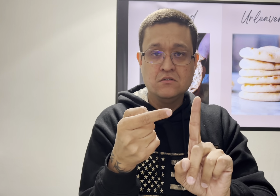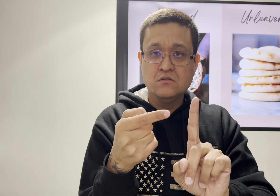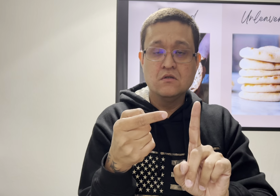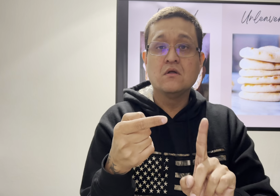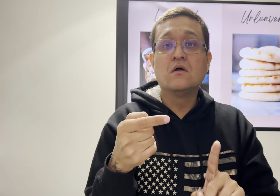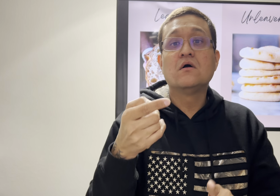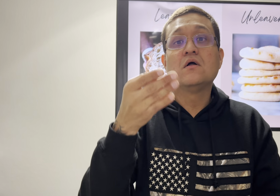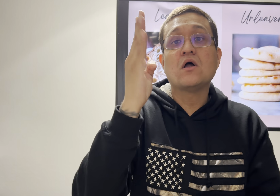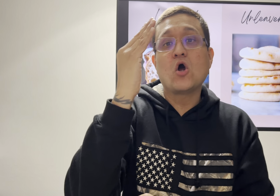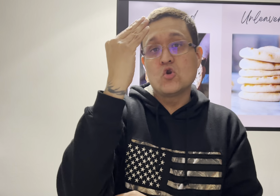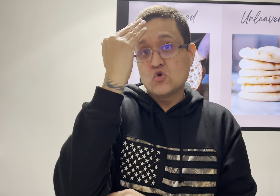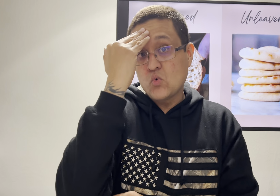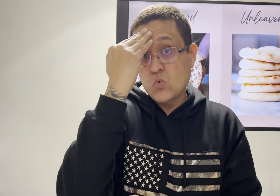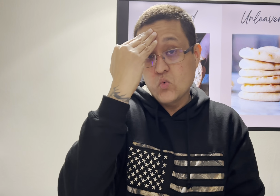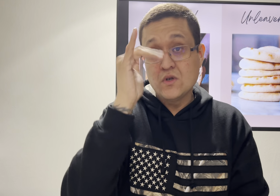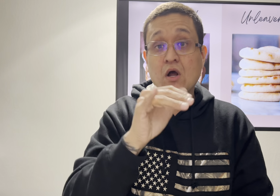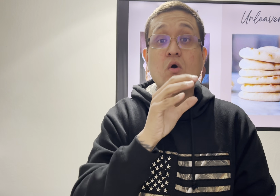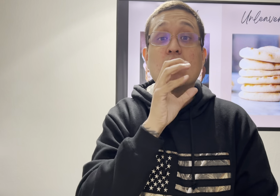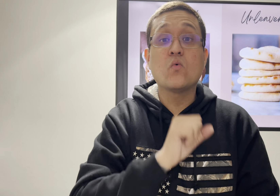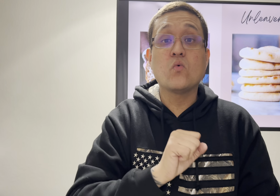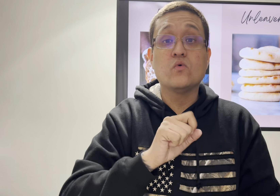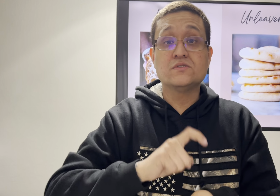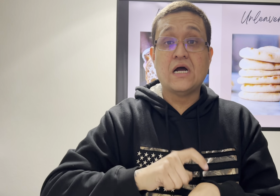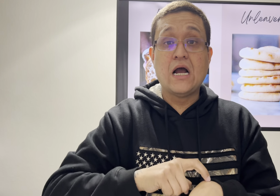Love is love. Go ahead and do it. That's not the point.